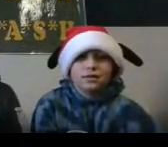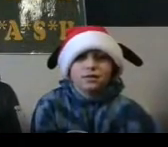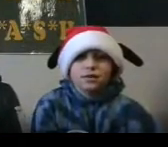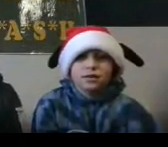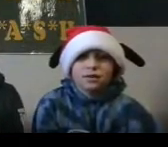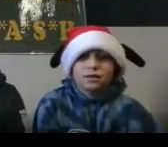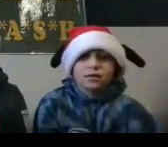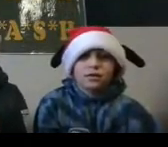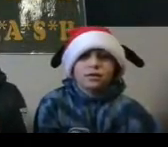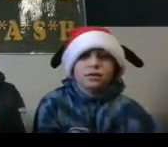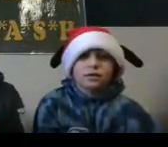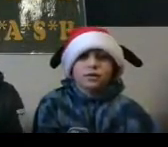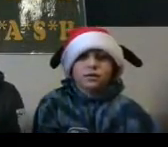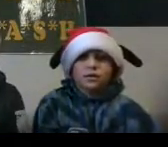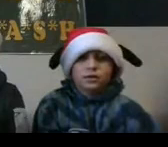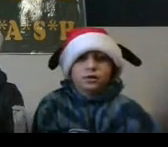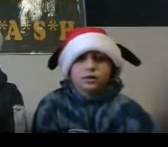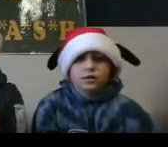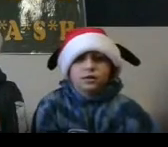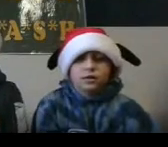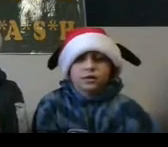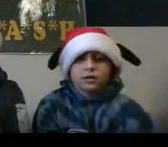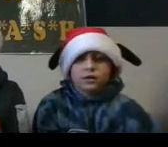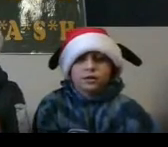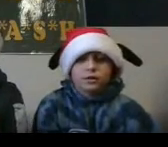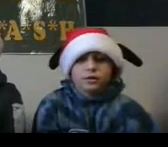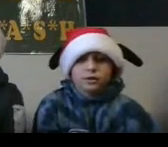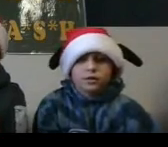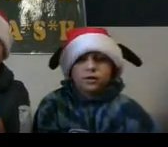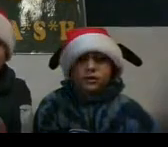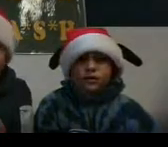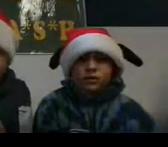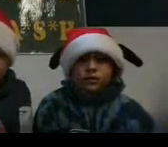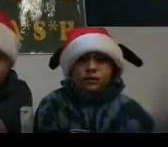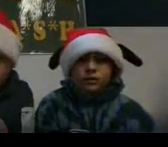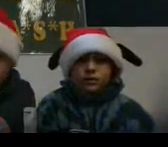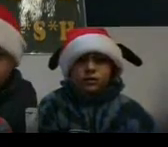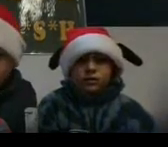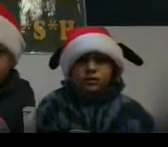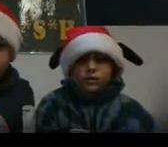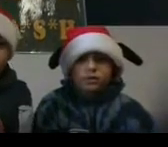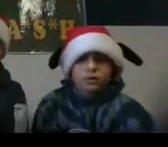day. MASH, work on slides. Bus buddies, make sure you have your sign.